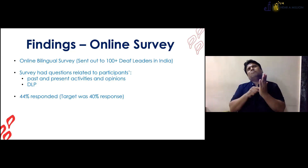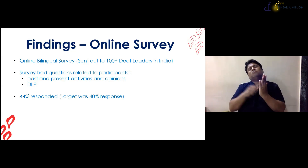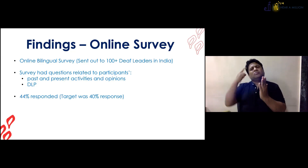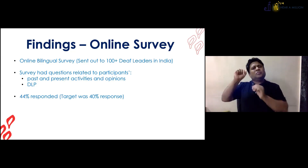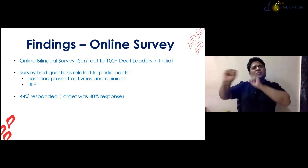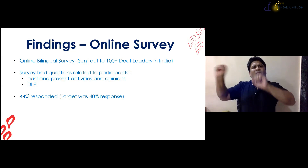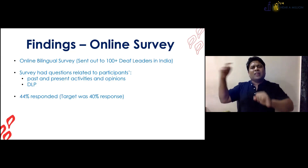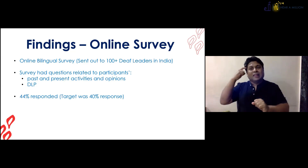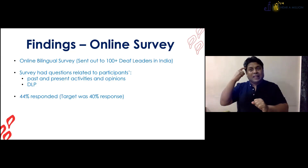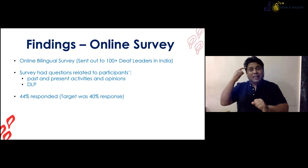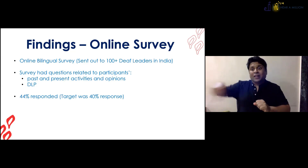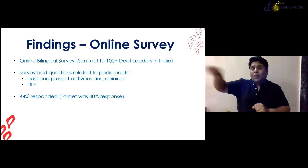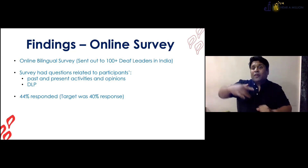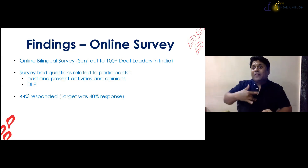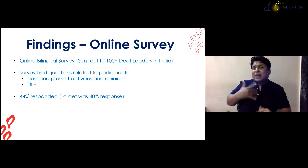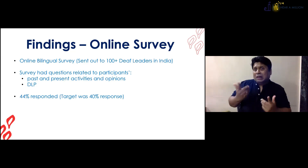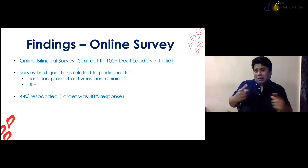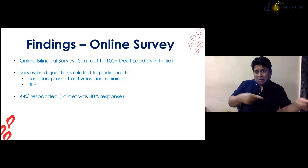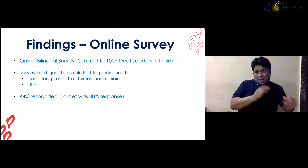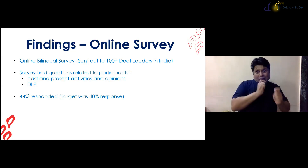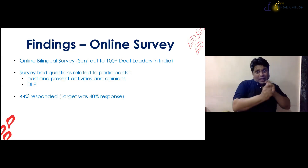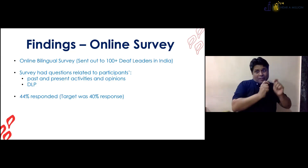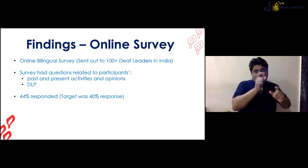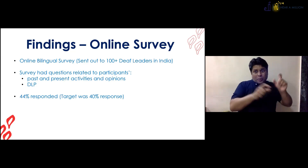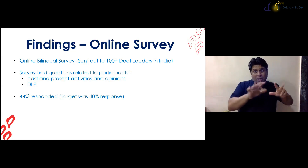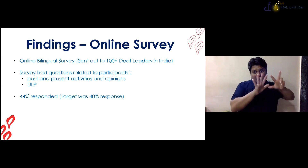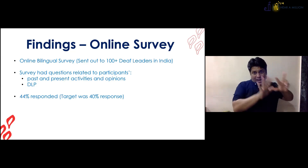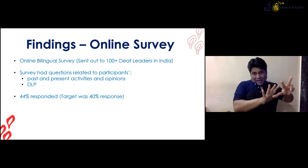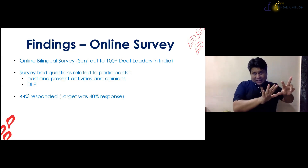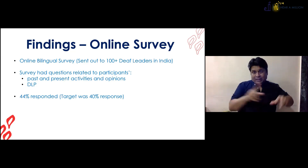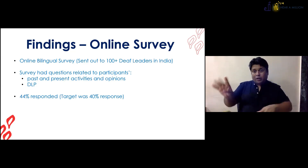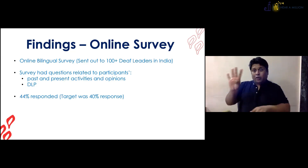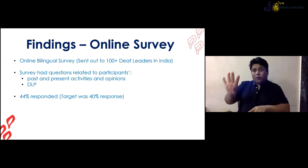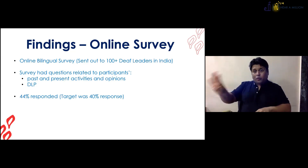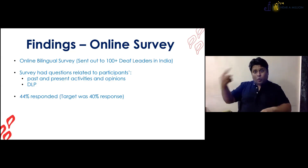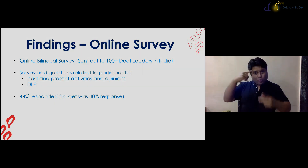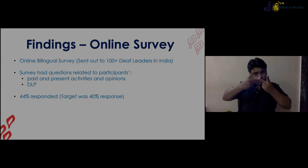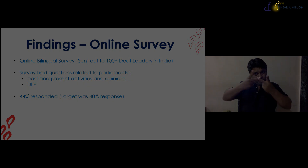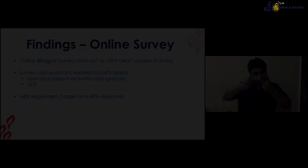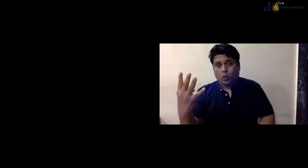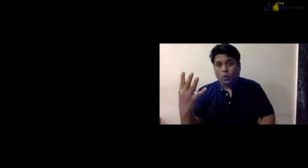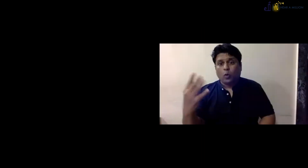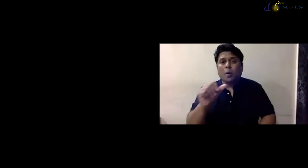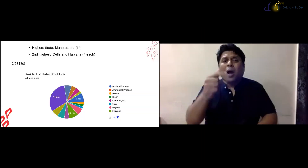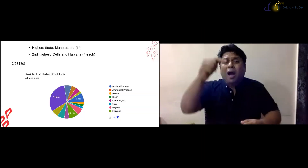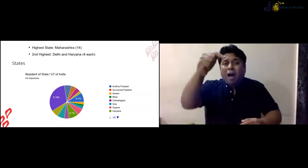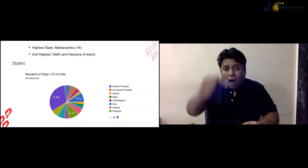really meet them. They just wrote their answers themselves, whatever, how they felt. And